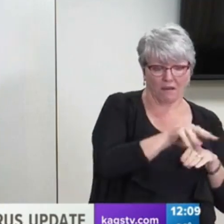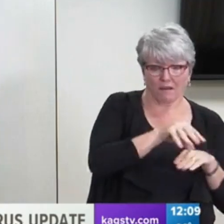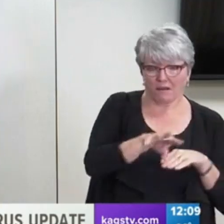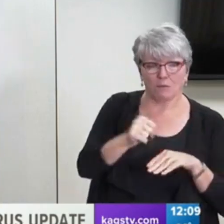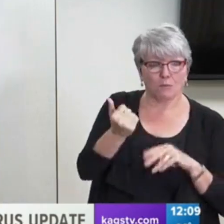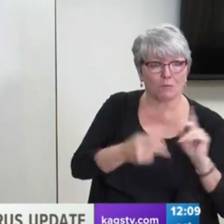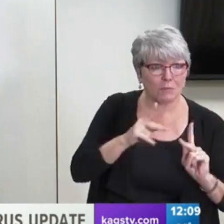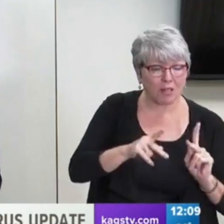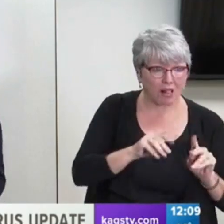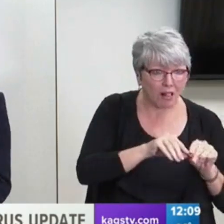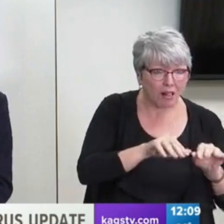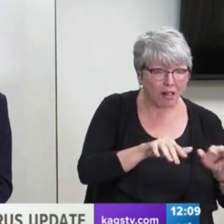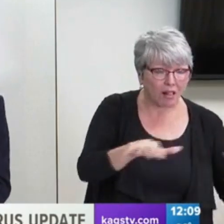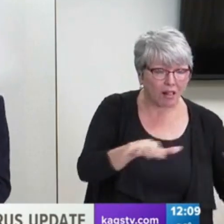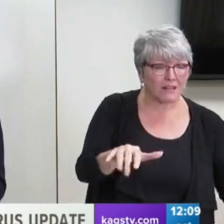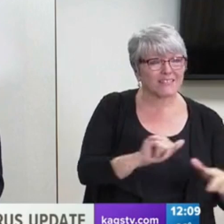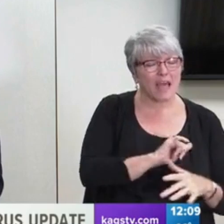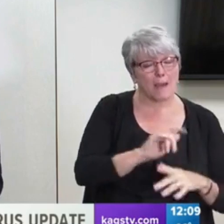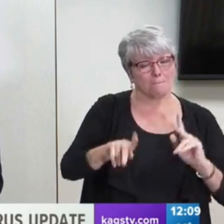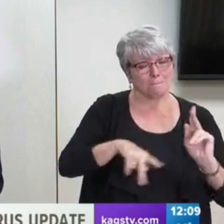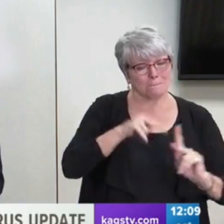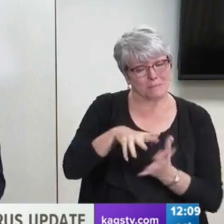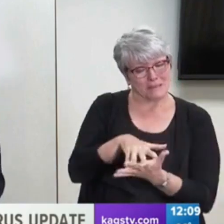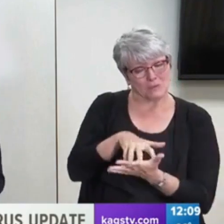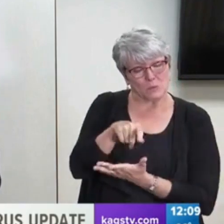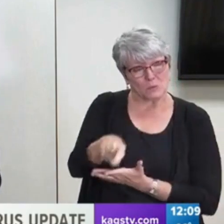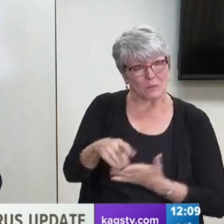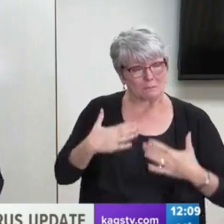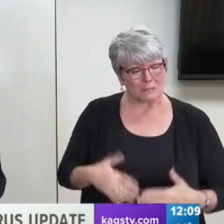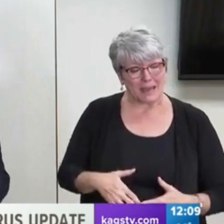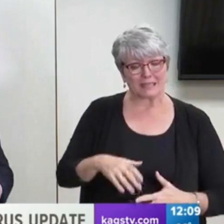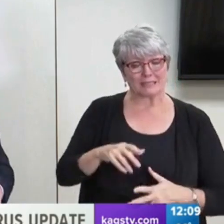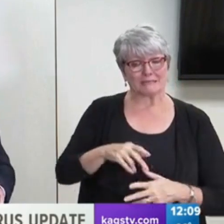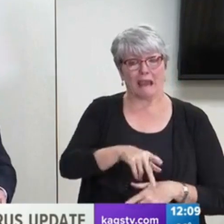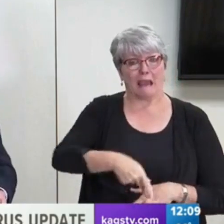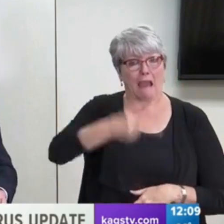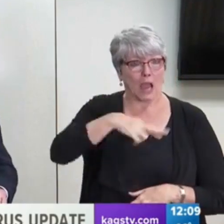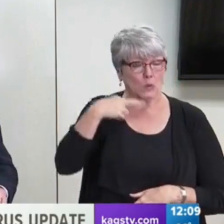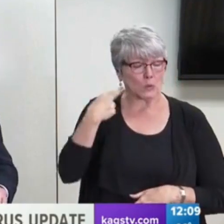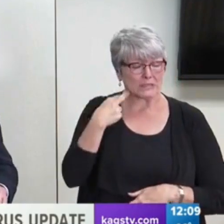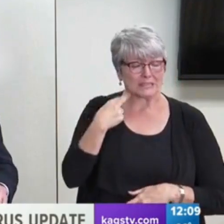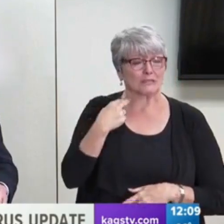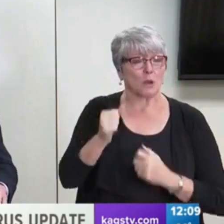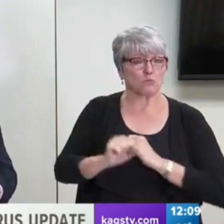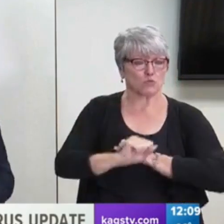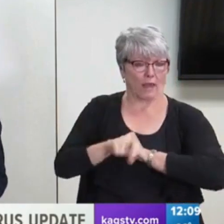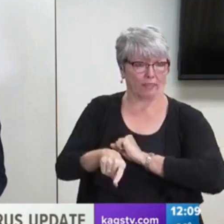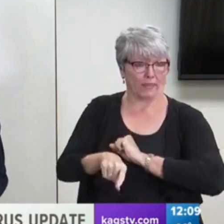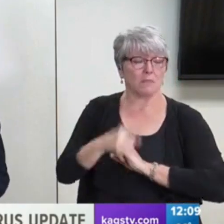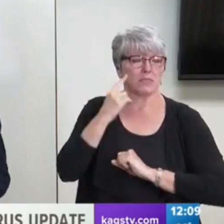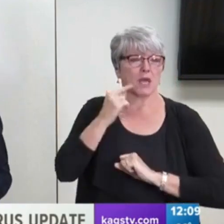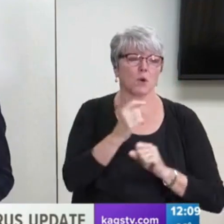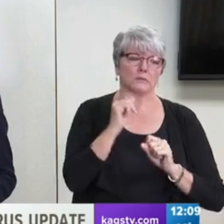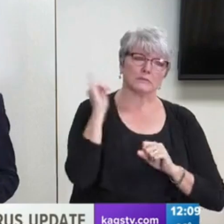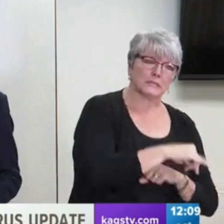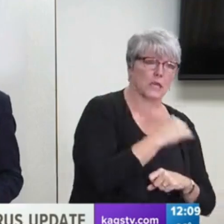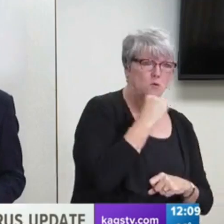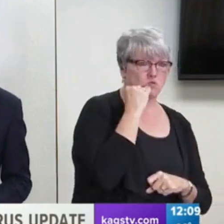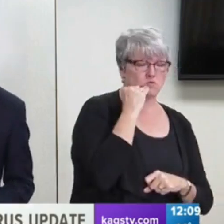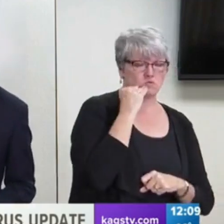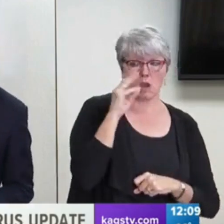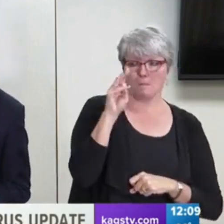And again, it is the vulnerable we are trying to protect. So it is critical to stay home. And let me